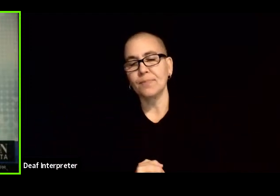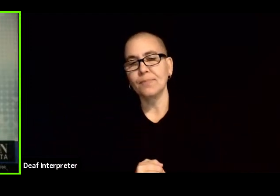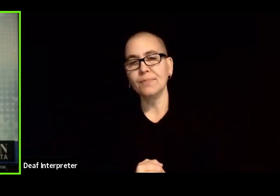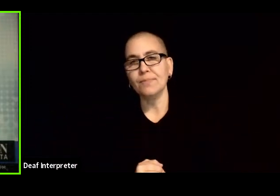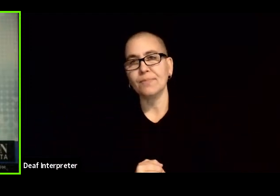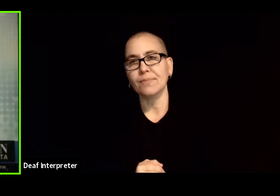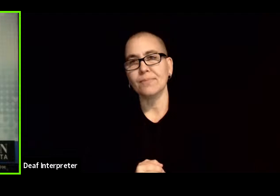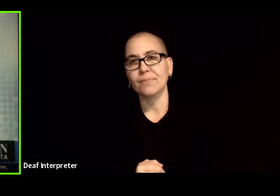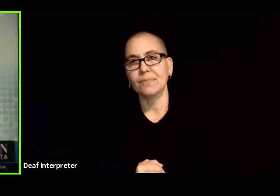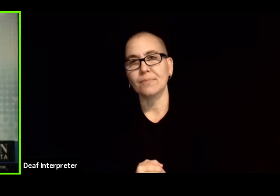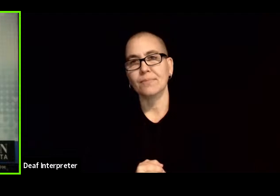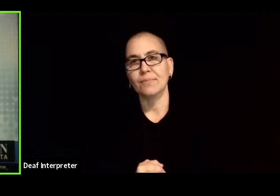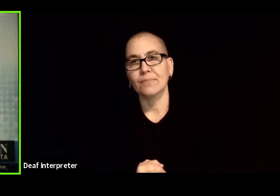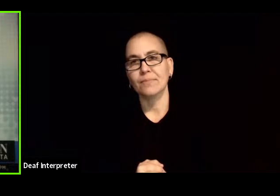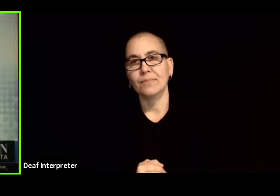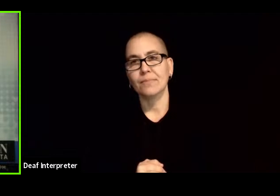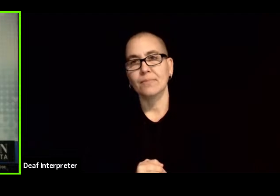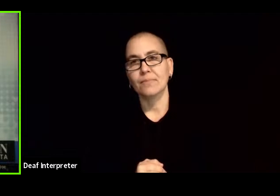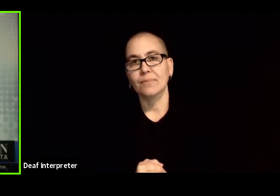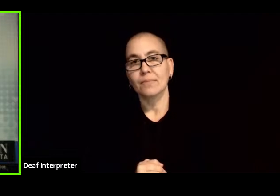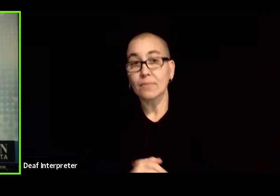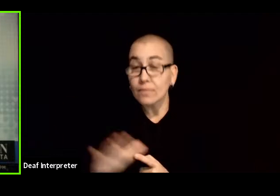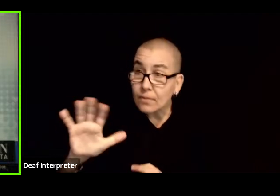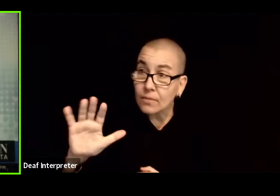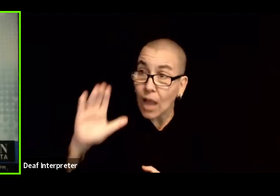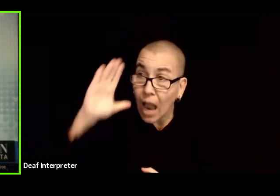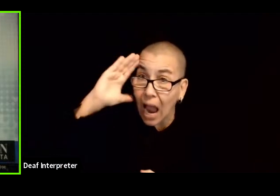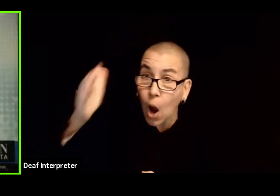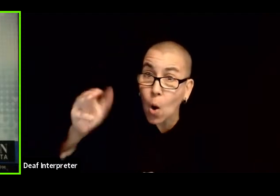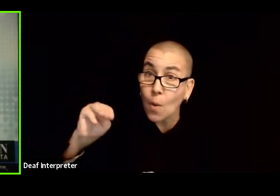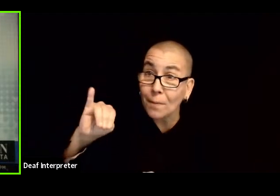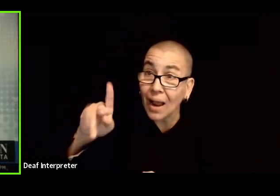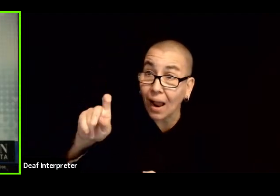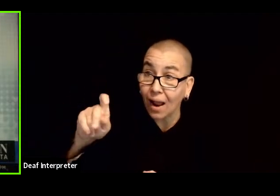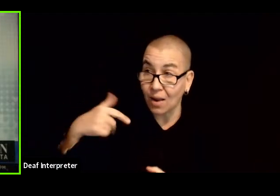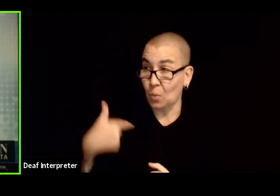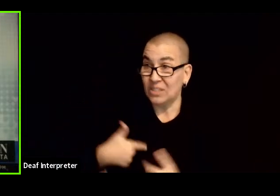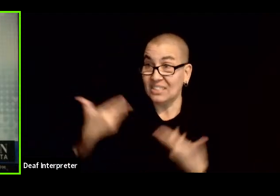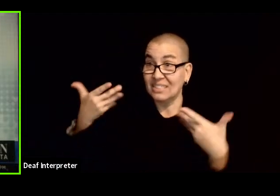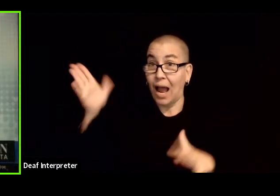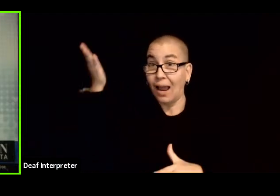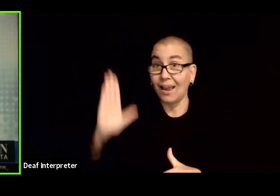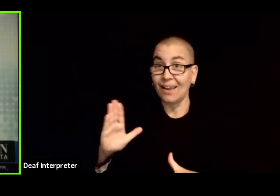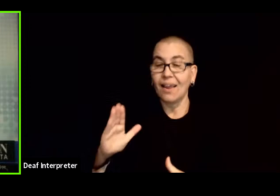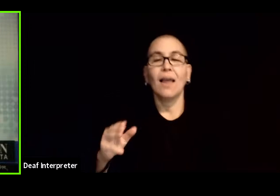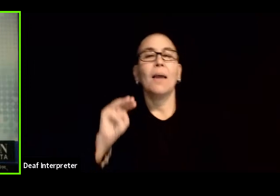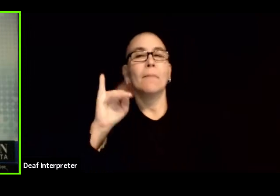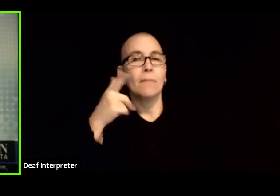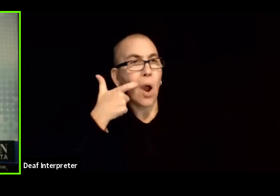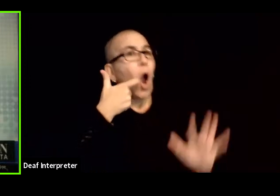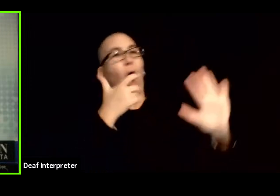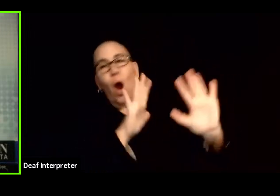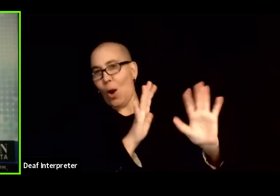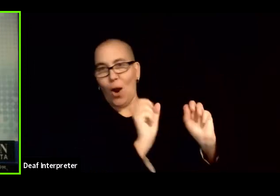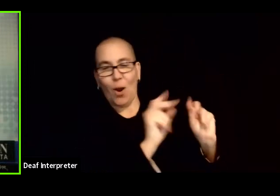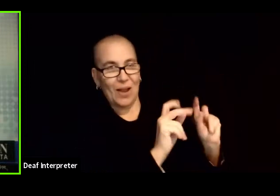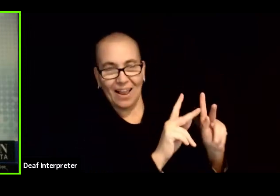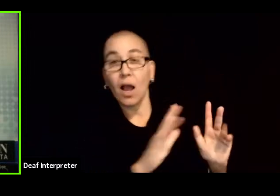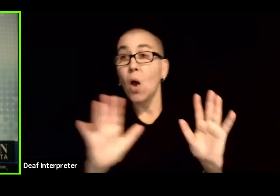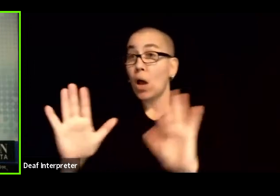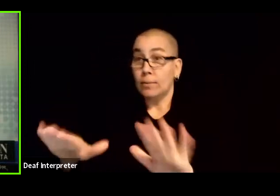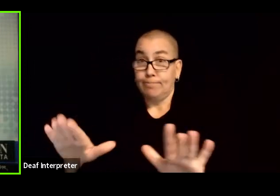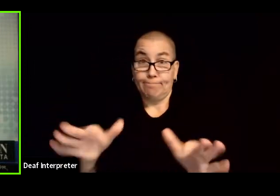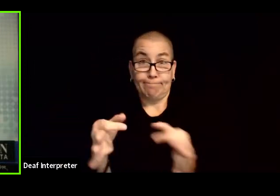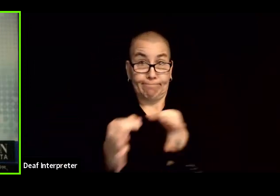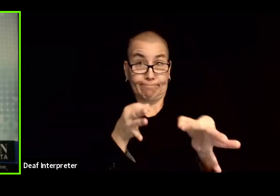Operator, I believe we're ready to take questions. Yes, sir. Ladies and gentlemen, as a reminder to ask questions, you will need